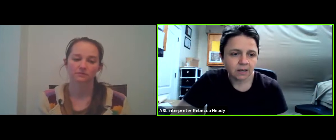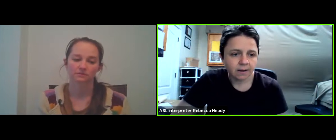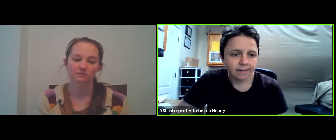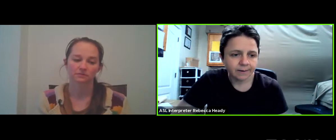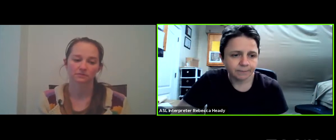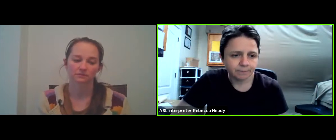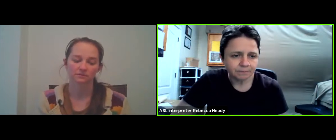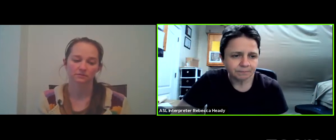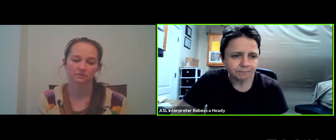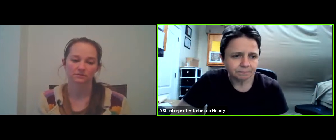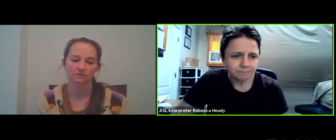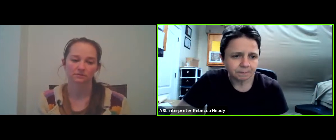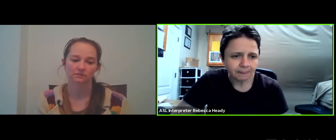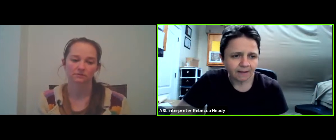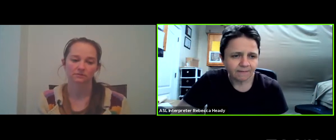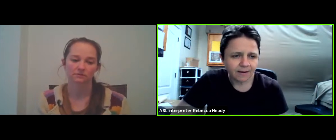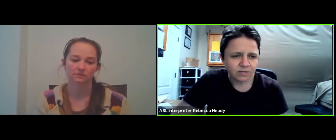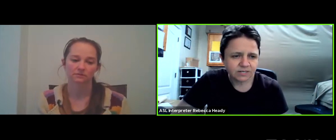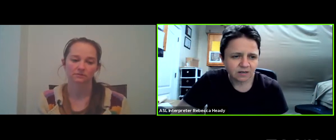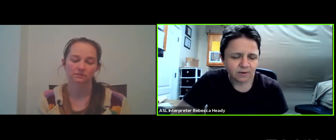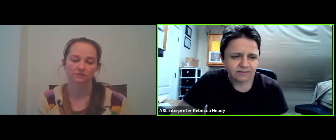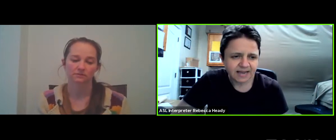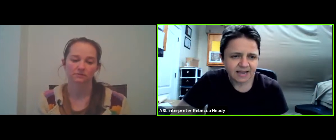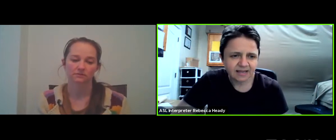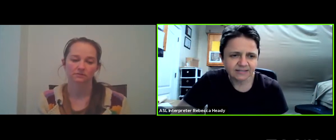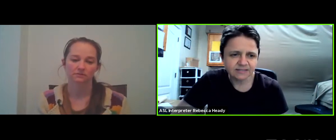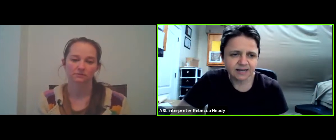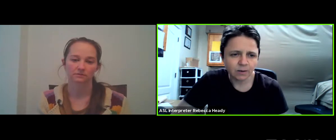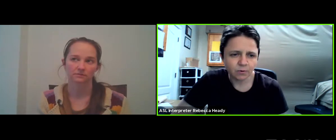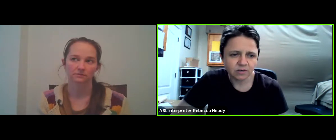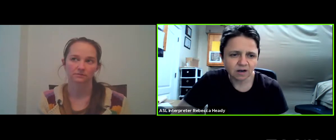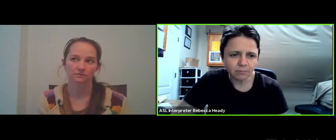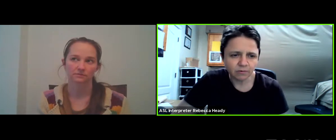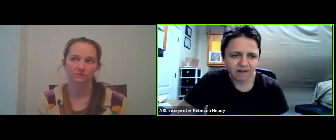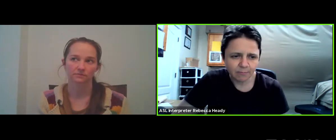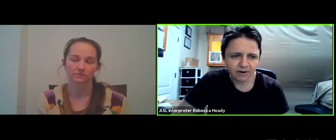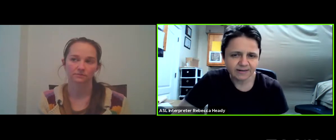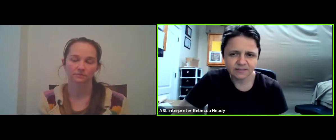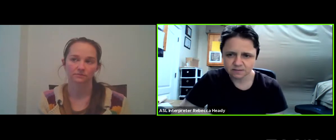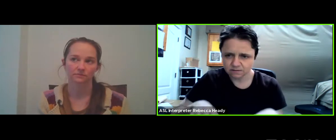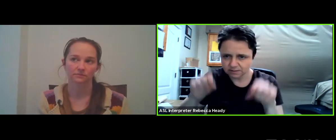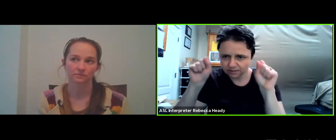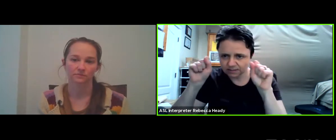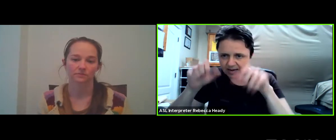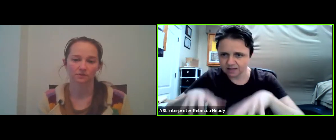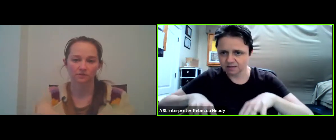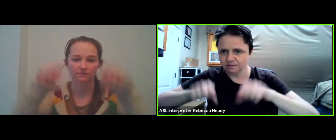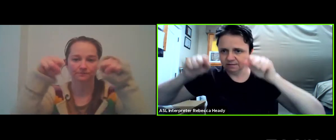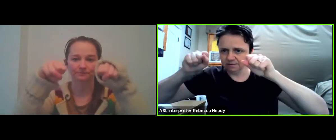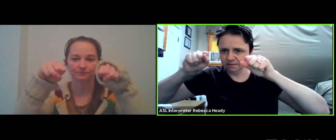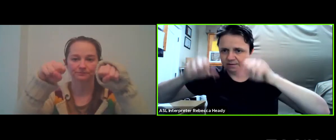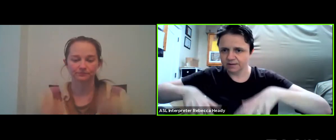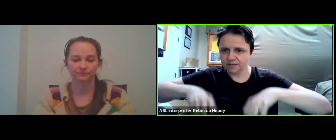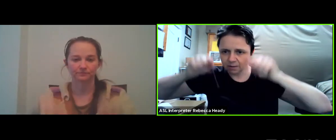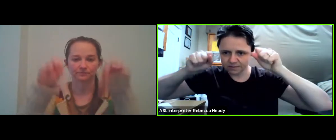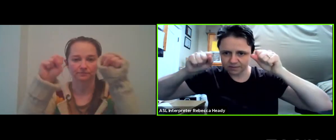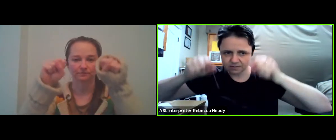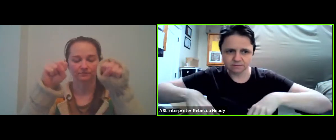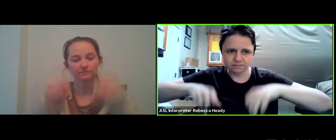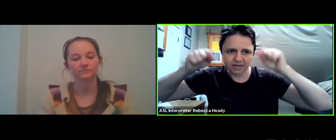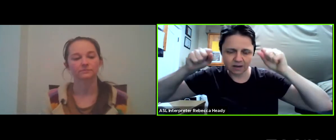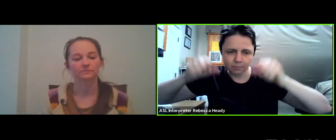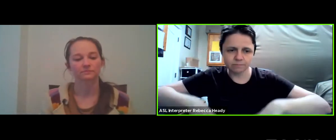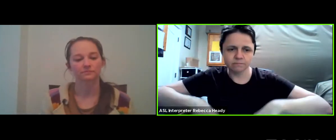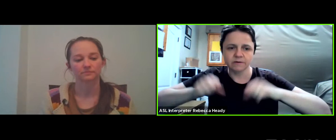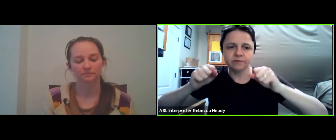finish. And then we talked about take, as in take up or adopt or evaporate. Is take,